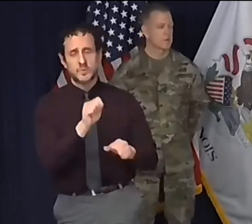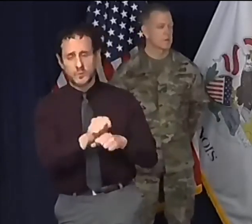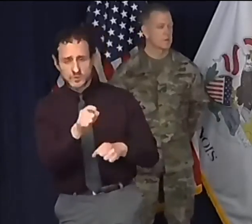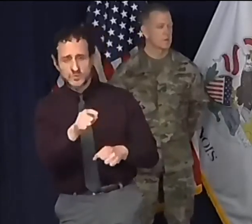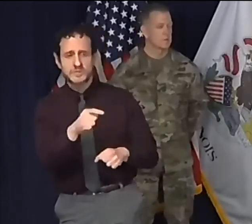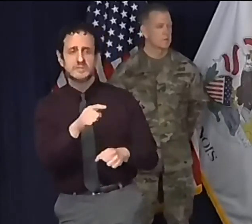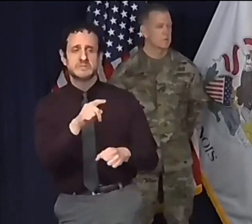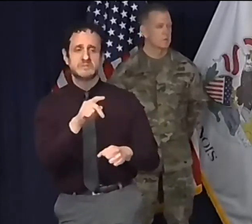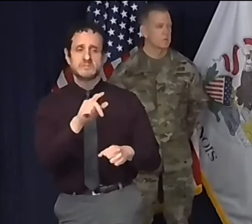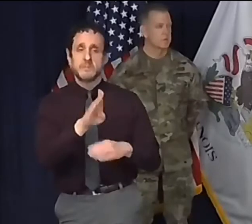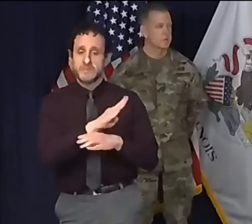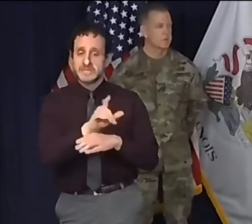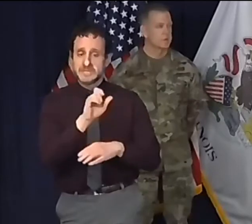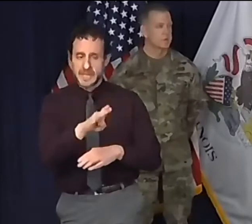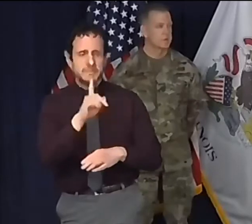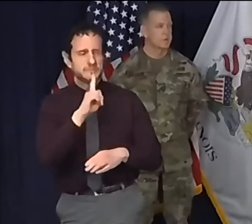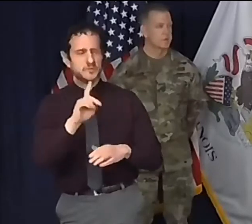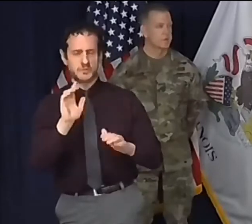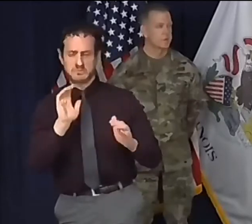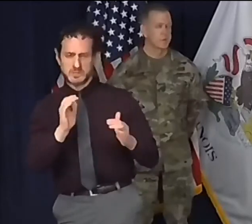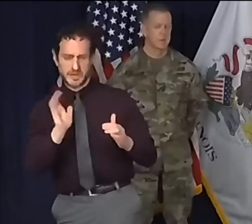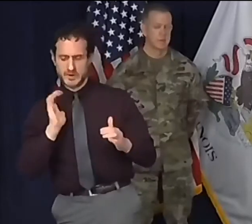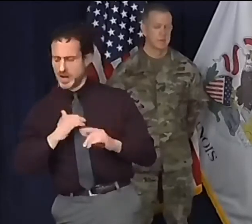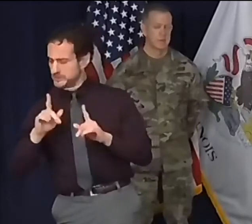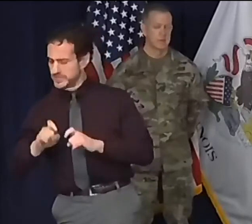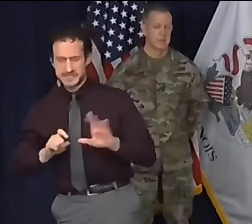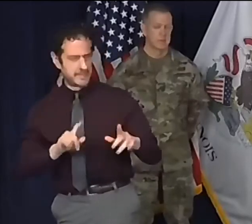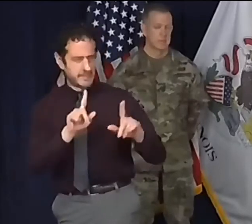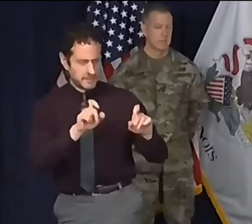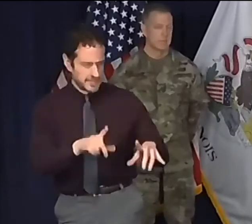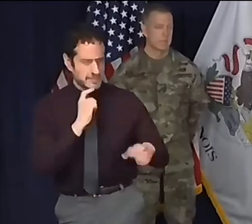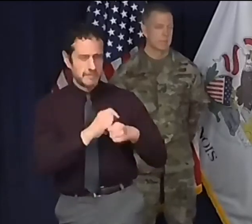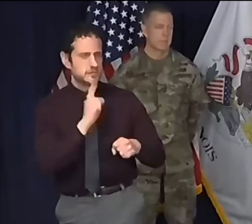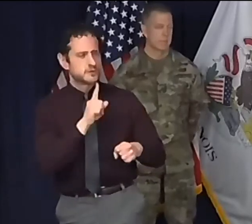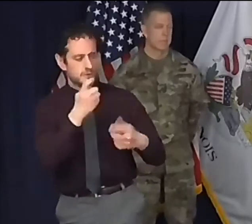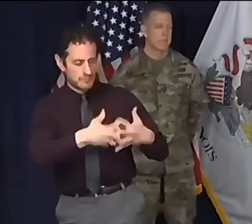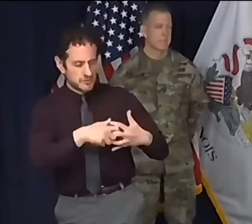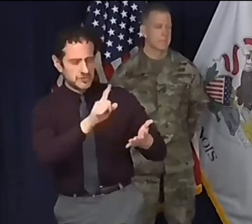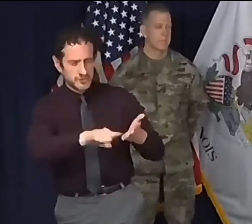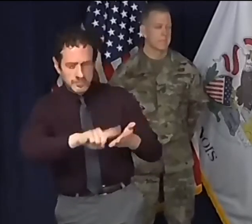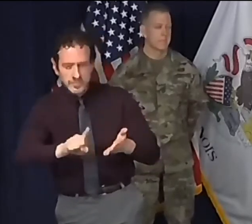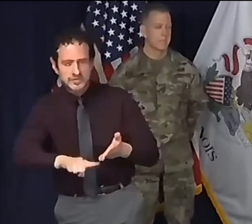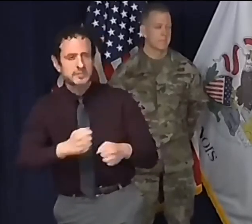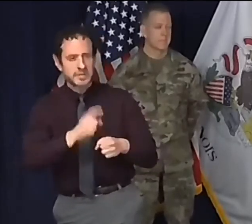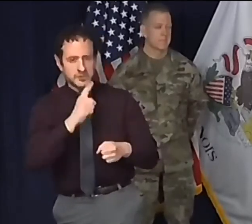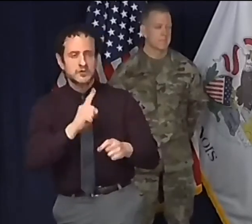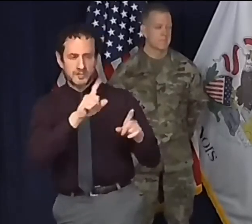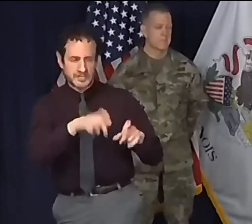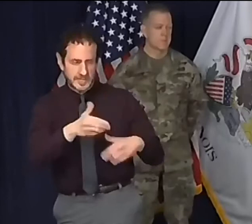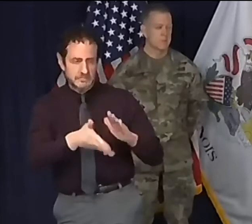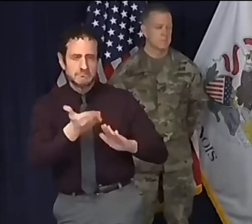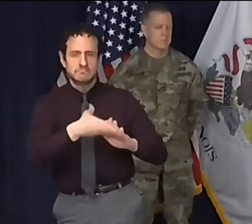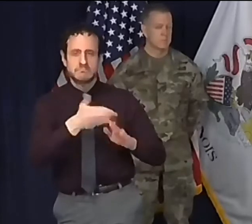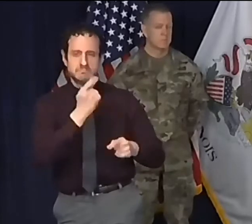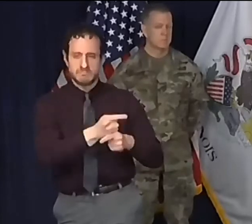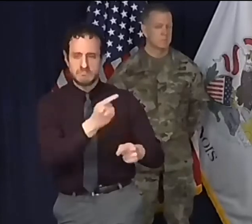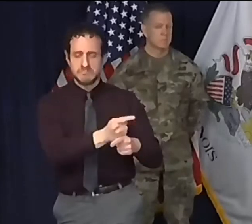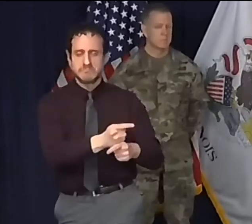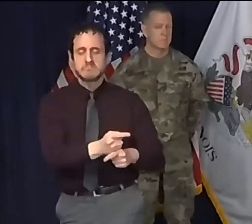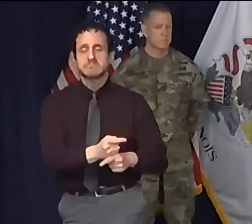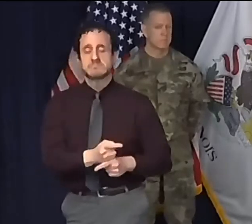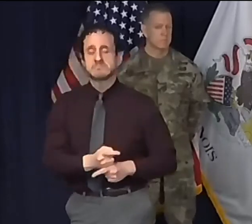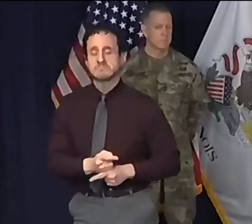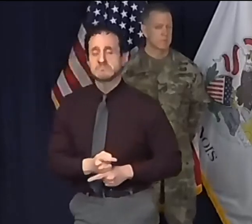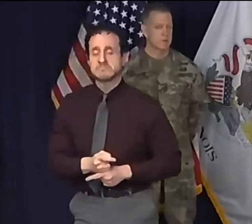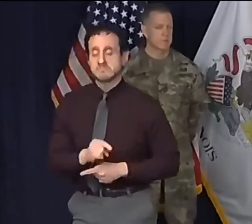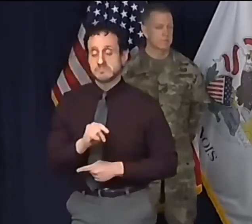samples and advice for successfully operating COVID-19 tests. But beyond working with our other laboratories, IDPH has been